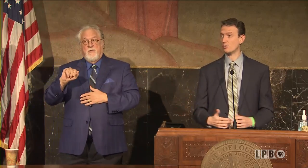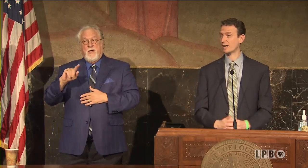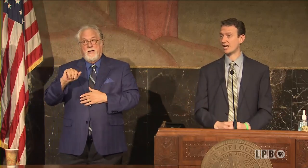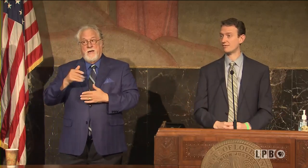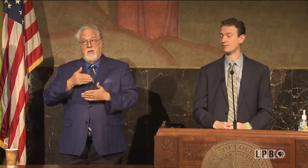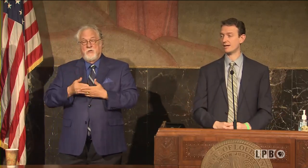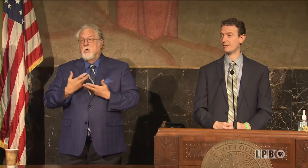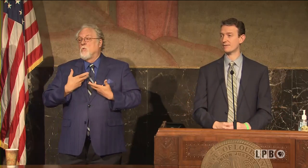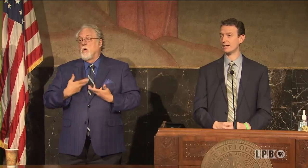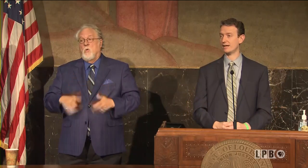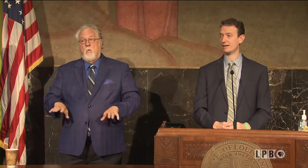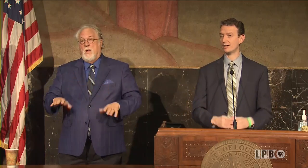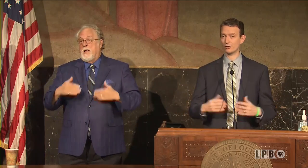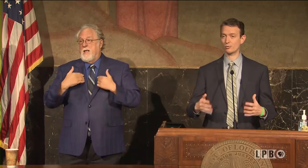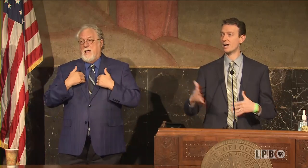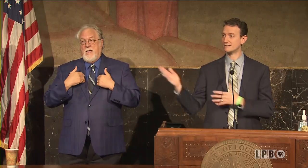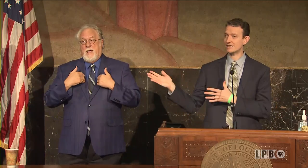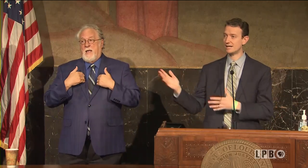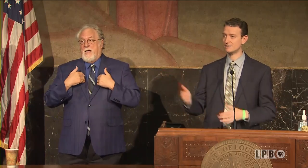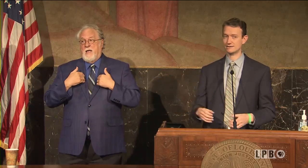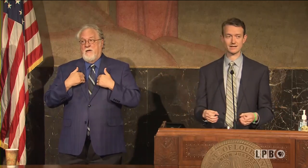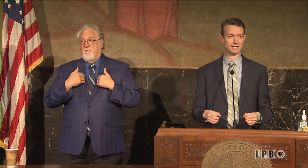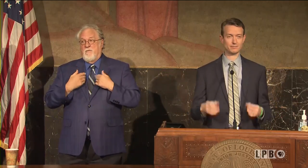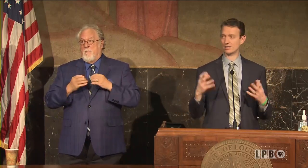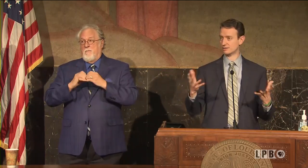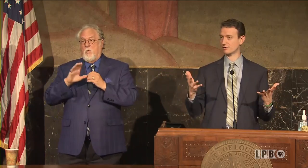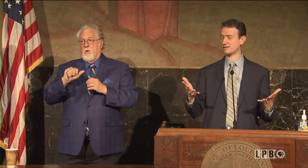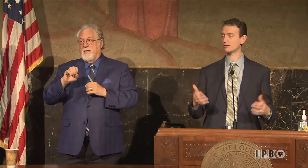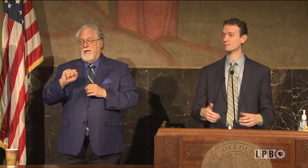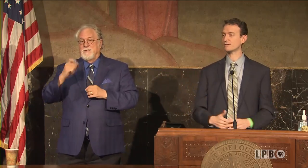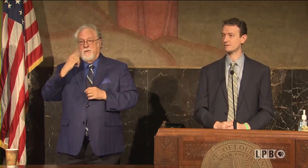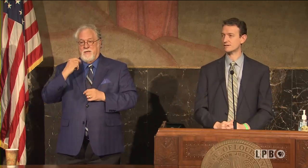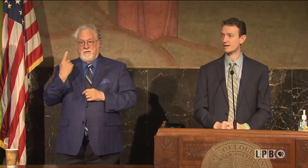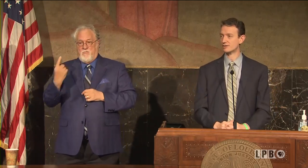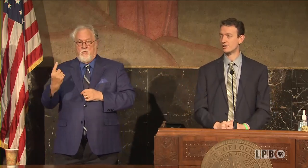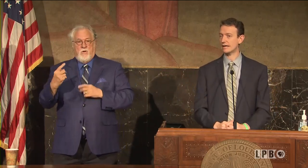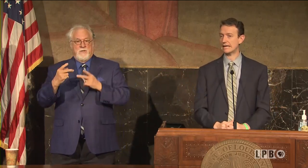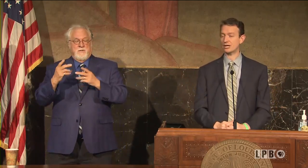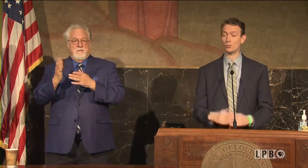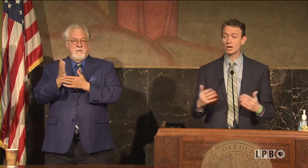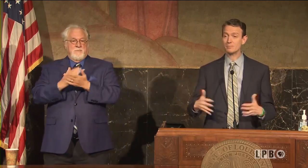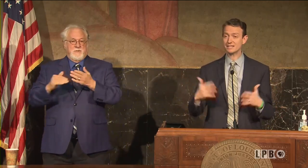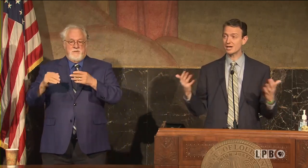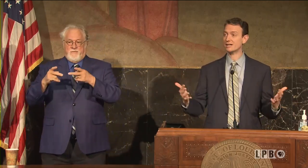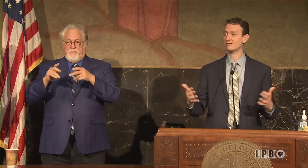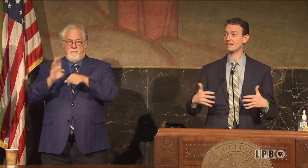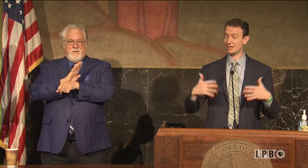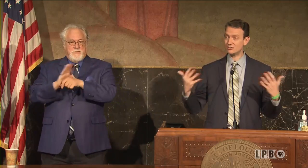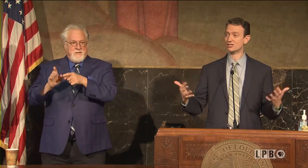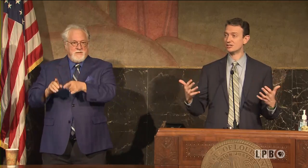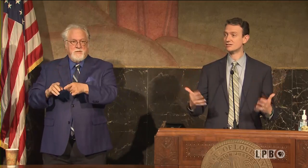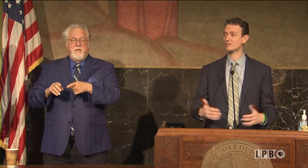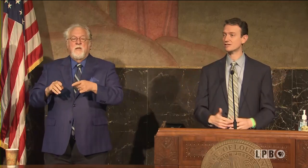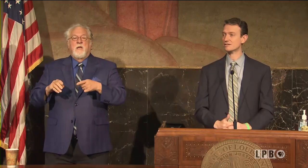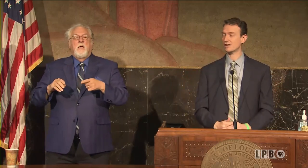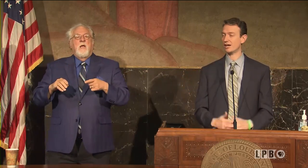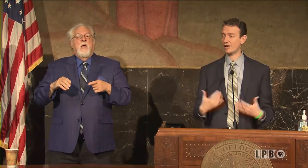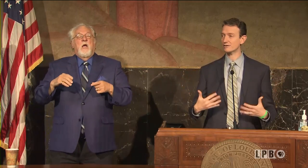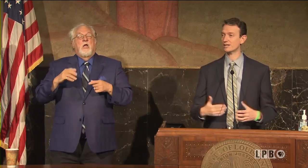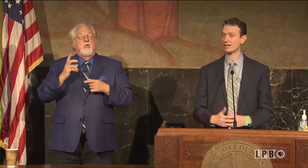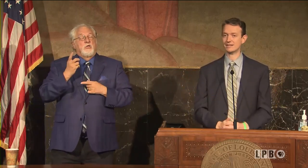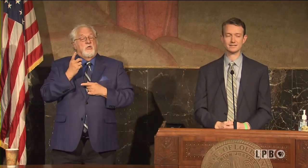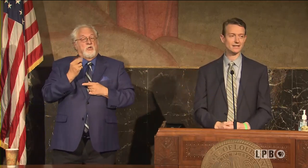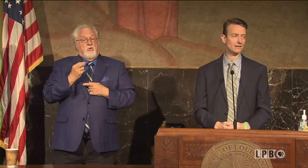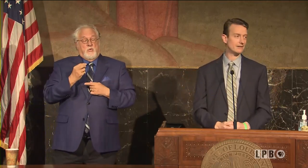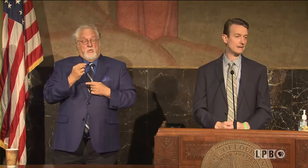certainly don't want to have a rise in cases because of a single specific sector. What can be done in addition to just